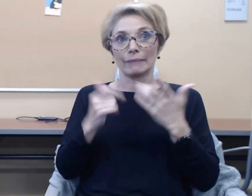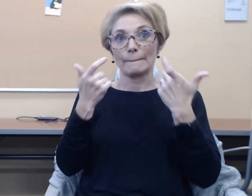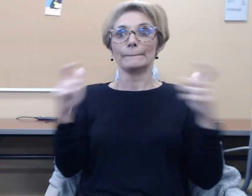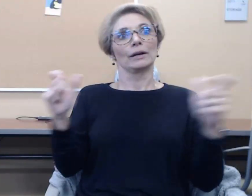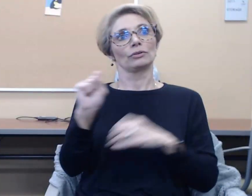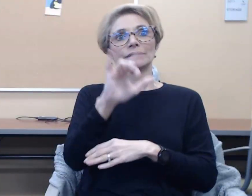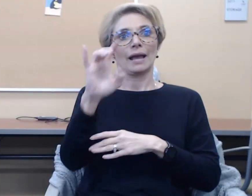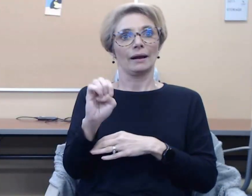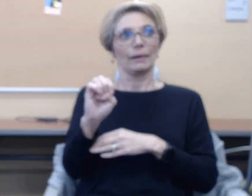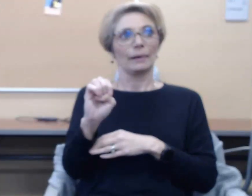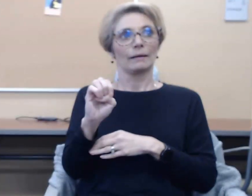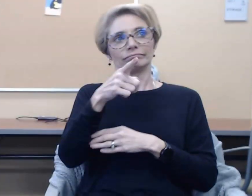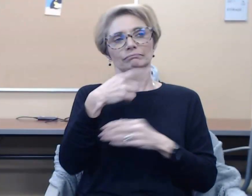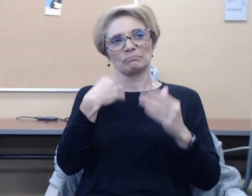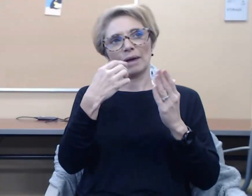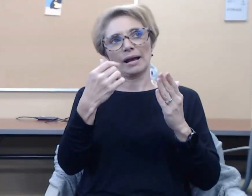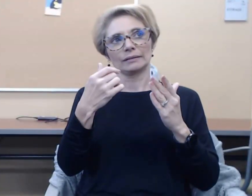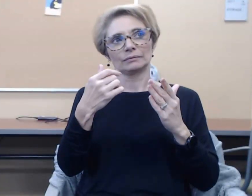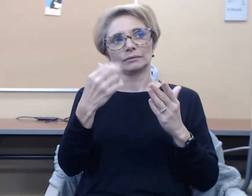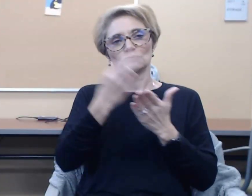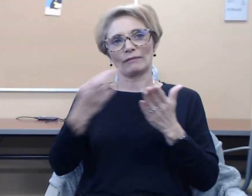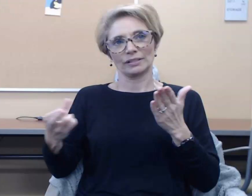my references, not my resources.